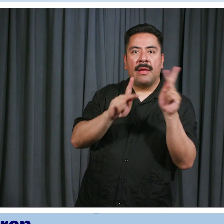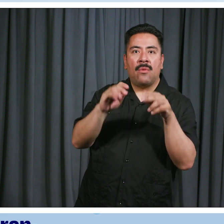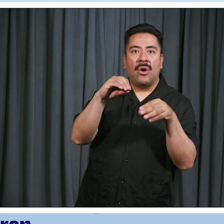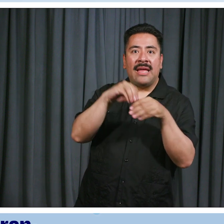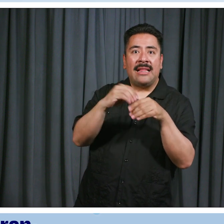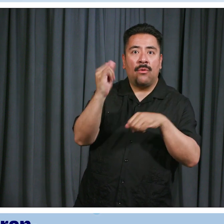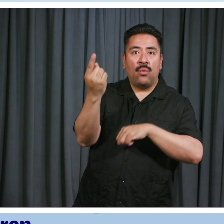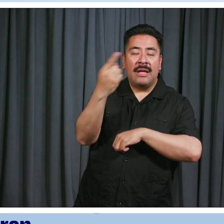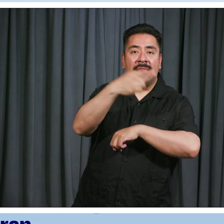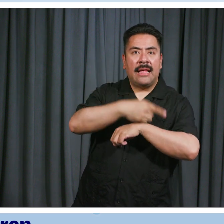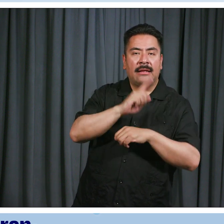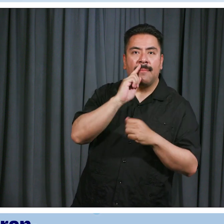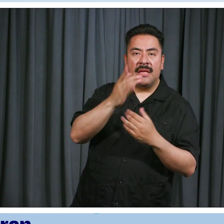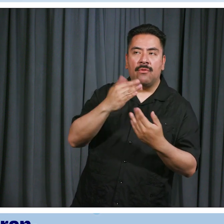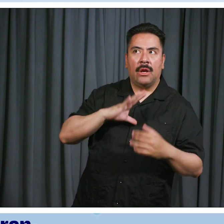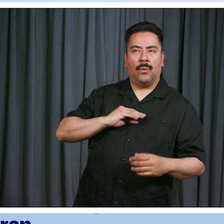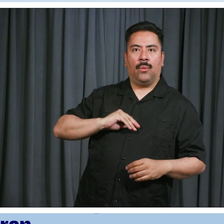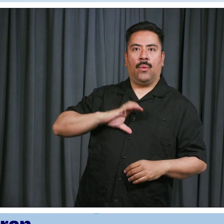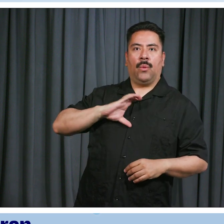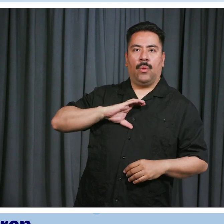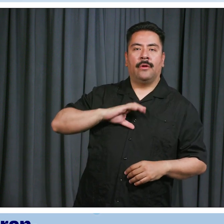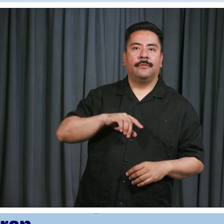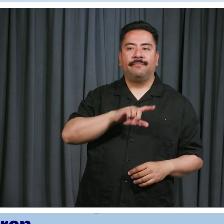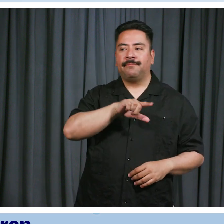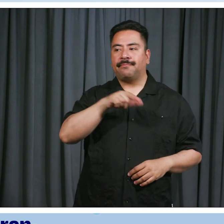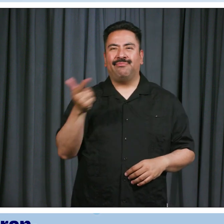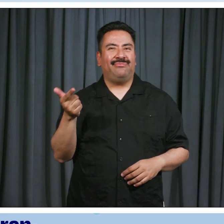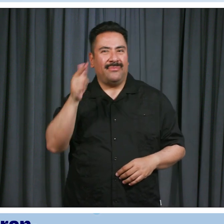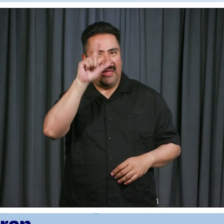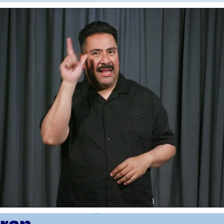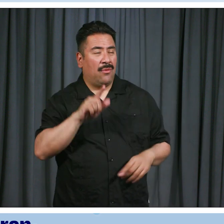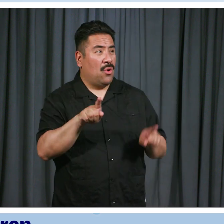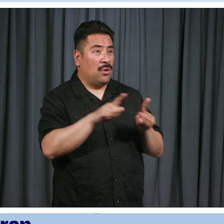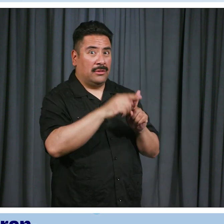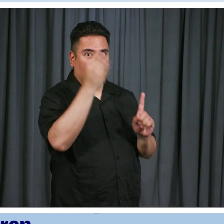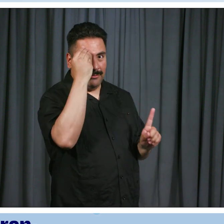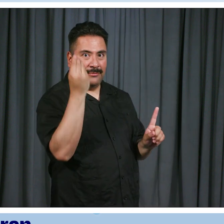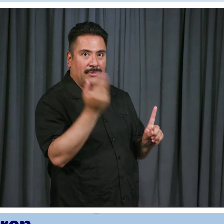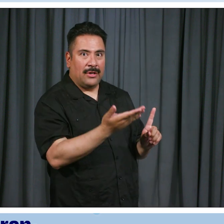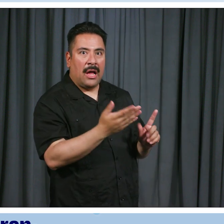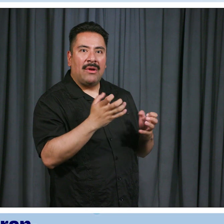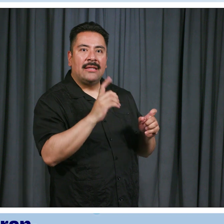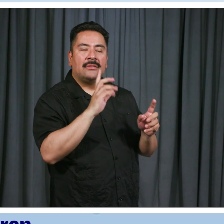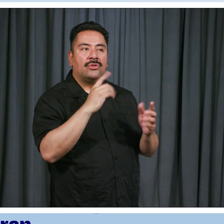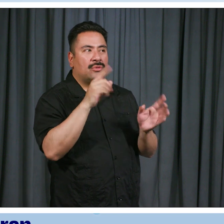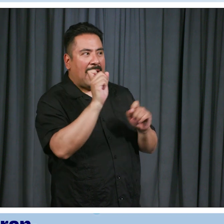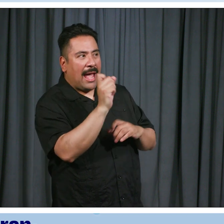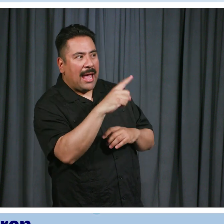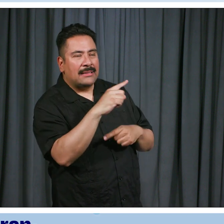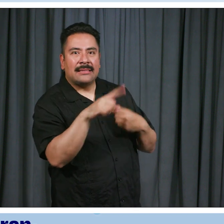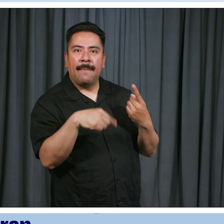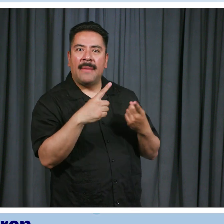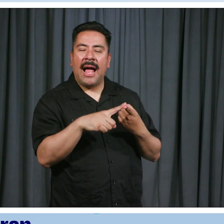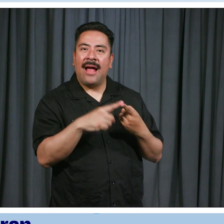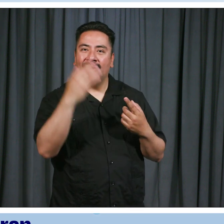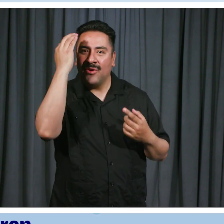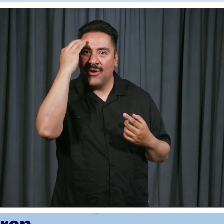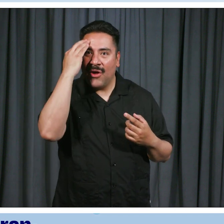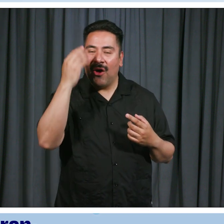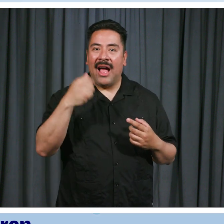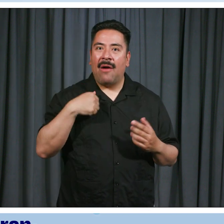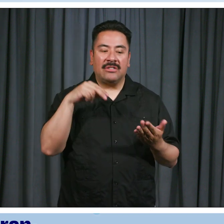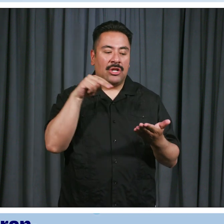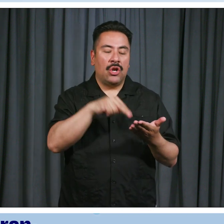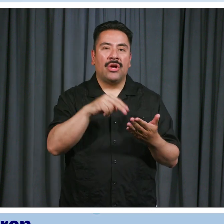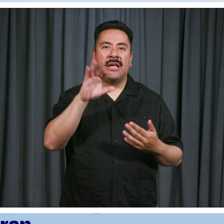Huh, that's interesting. I also, as a side note, I wanted to ask you about, you know, I was